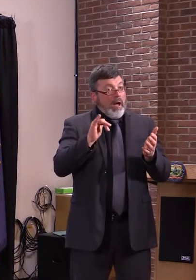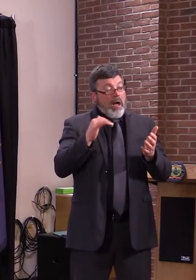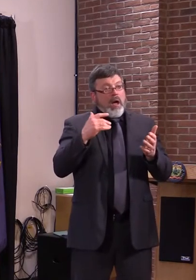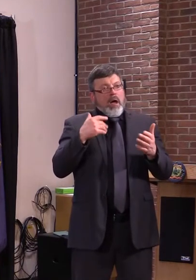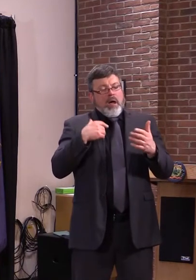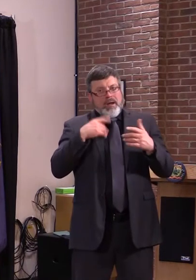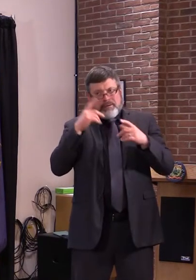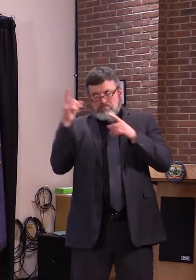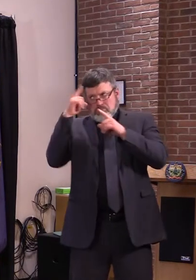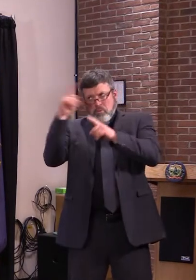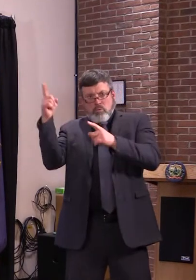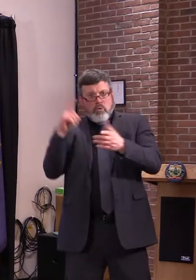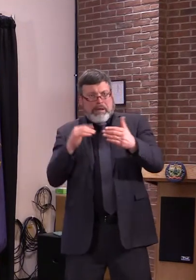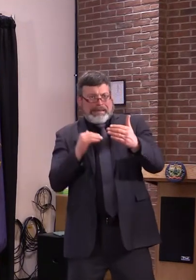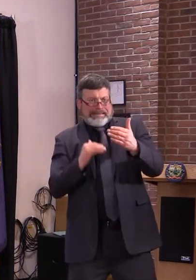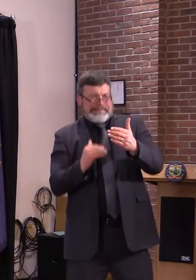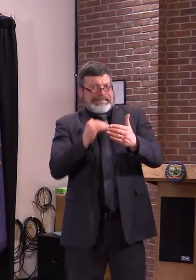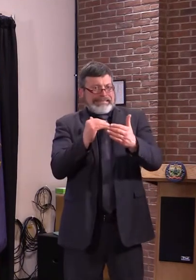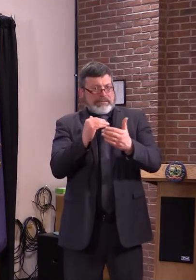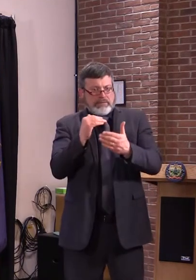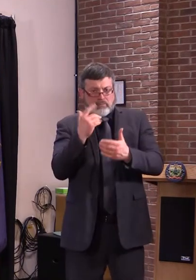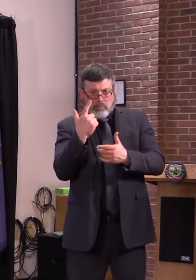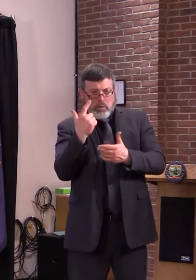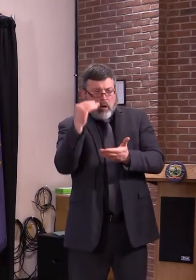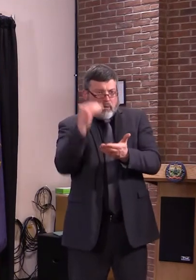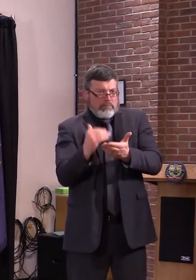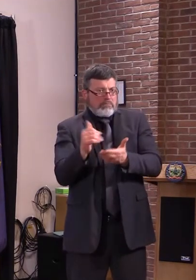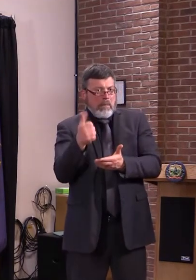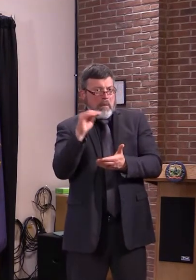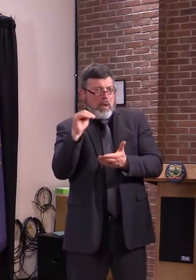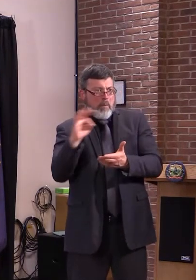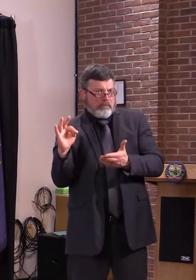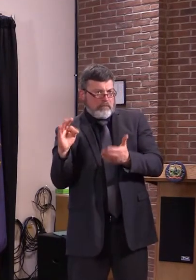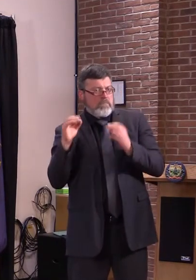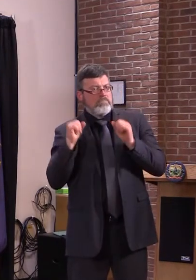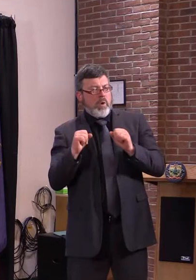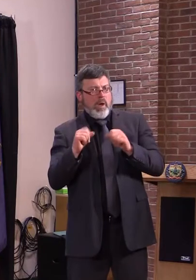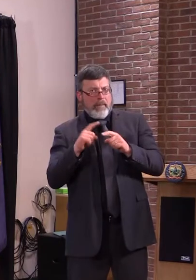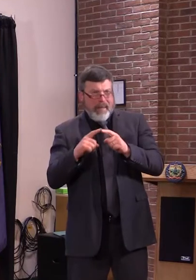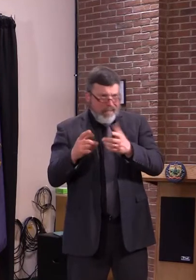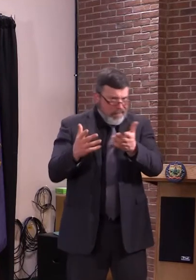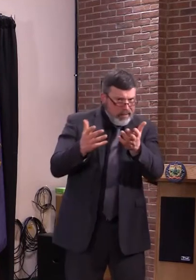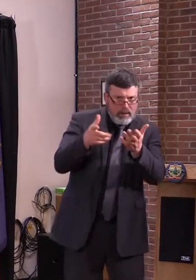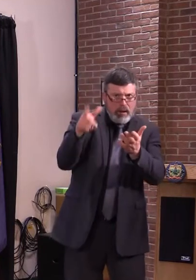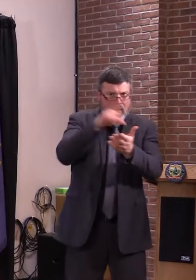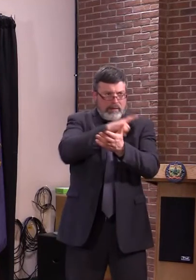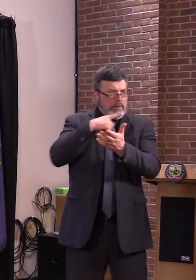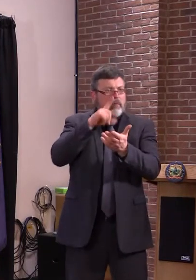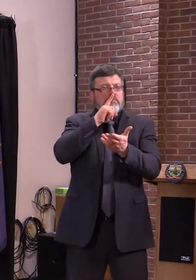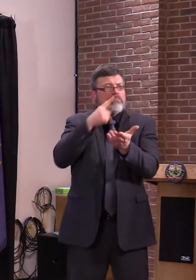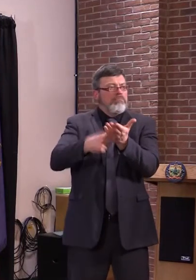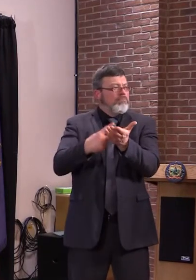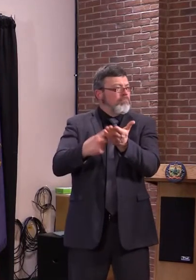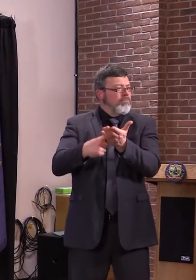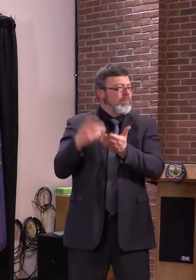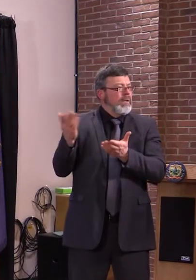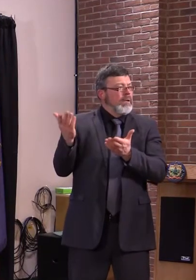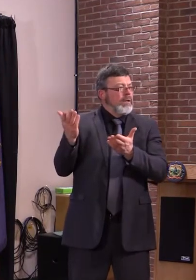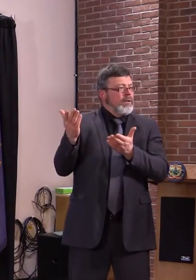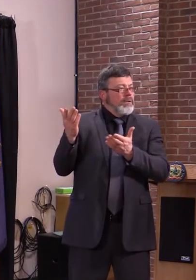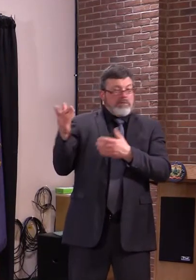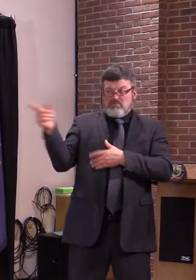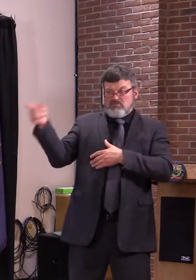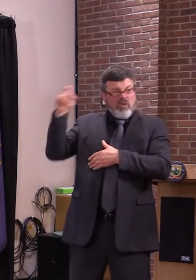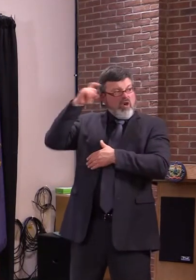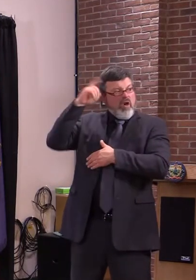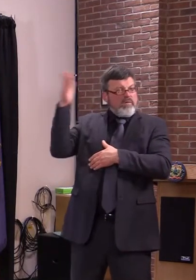million. The governor's budget adjustment included the full $10 million. The House cut it in half. The Senate put the